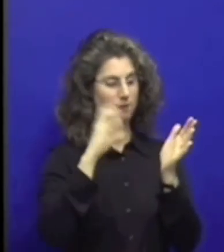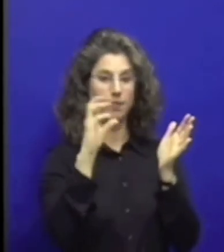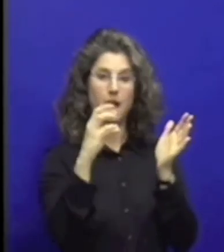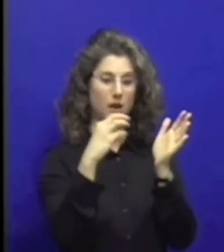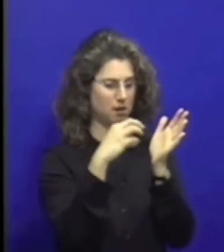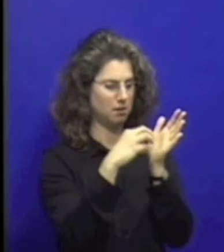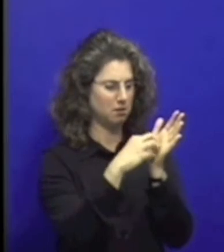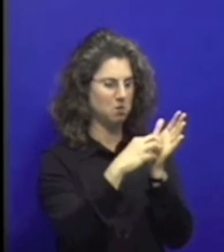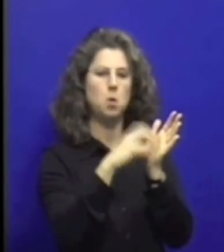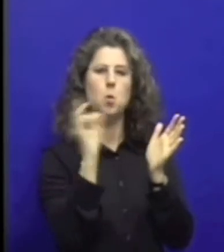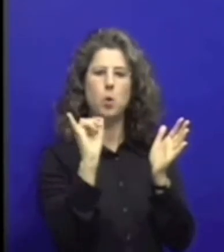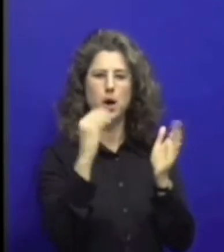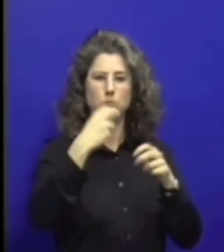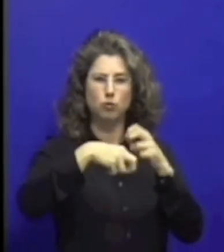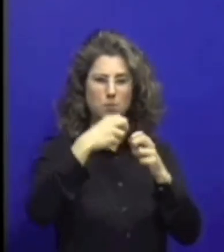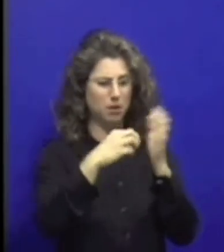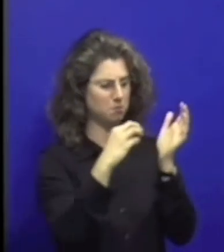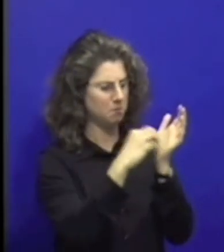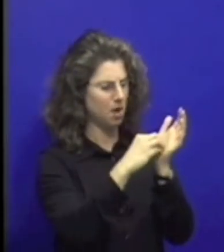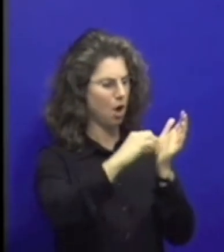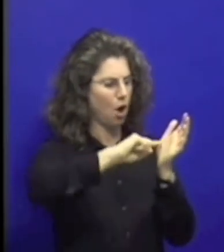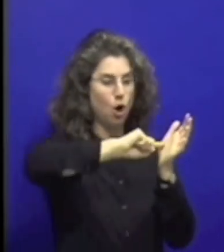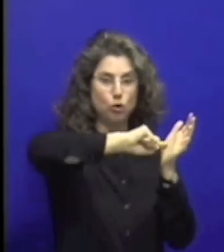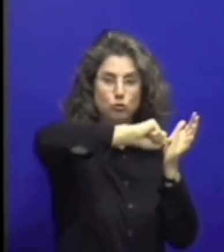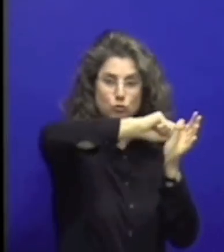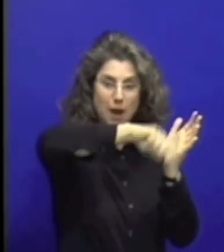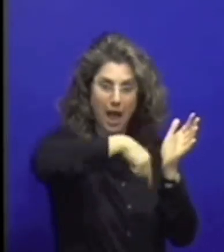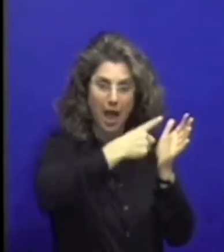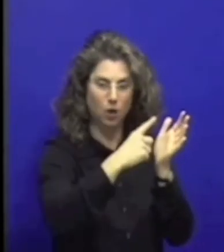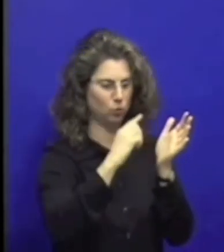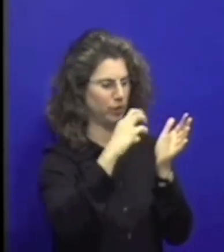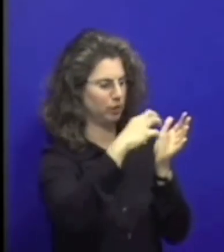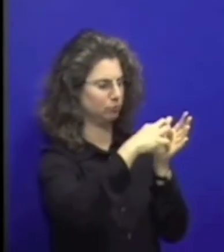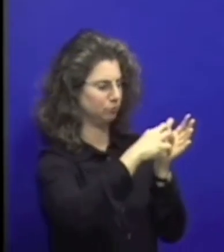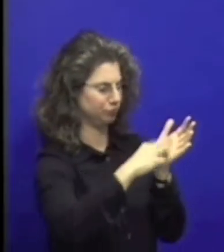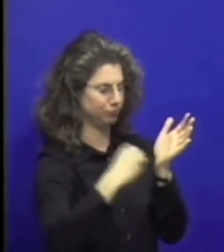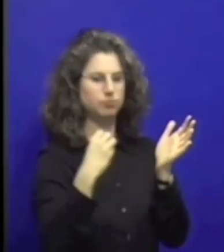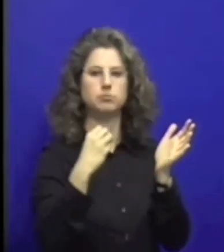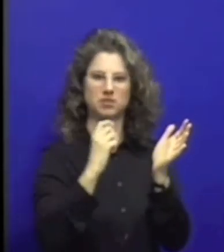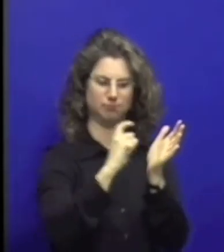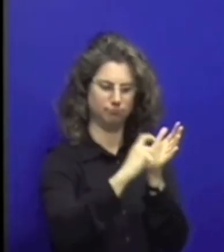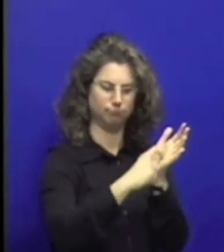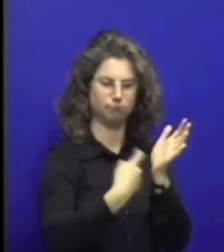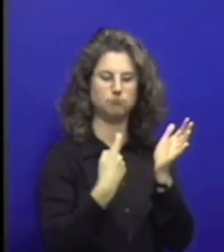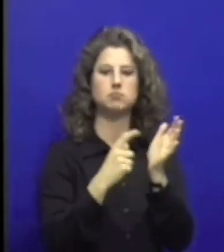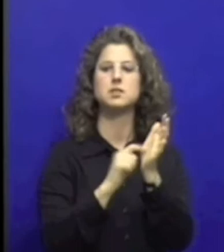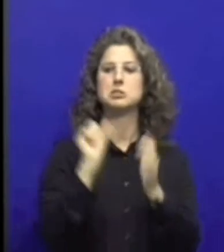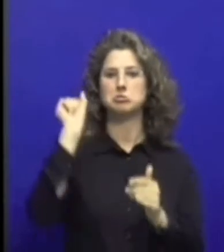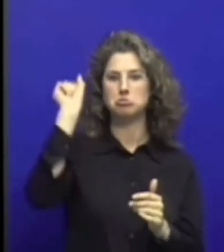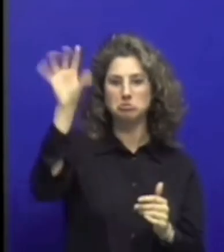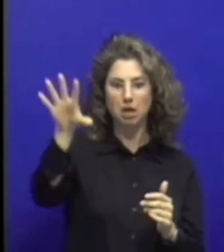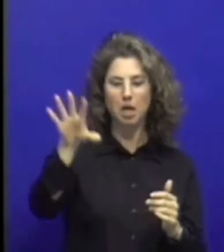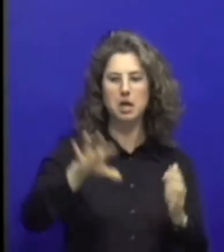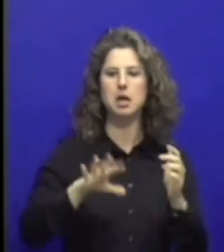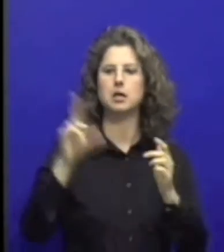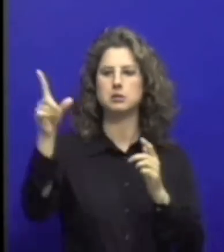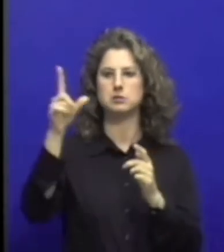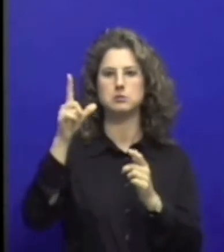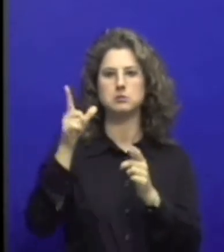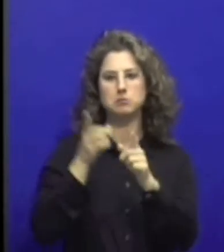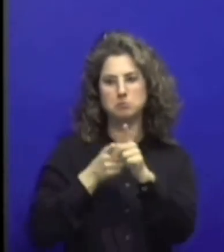to the potentially cancerous tissue, and we can send that in to be looked at under a